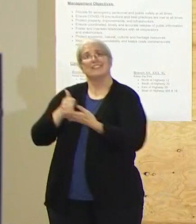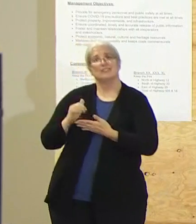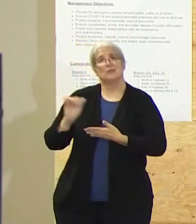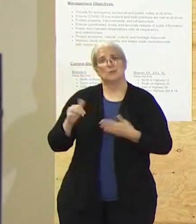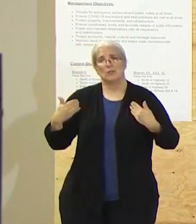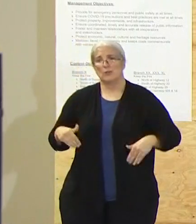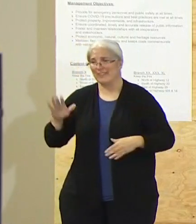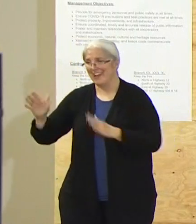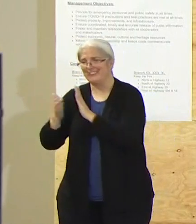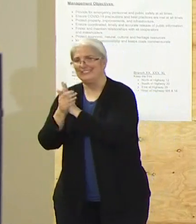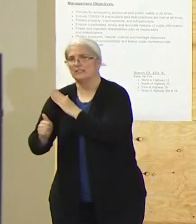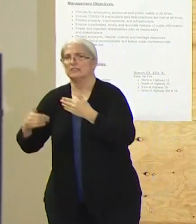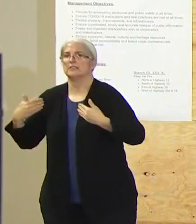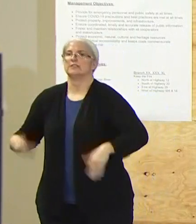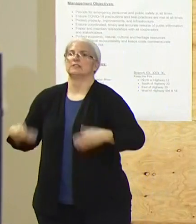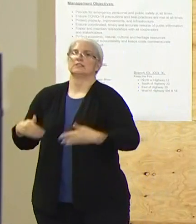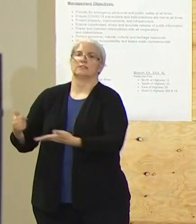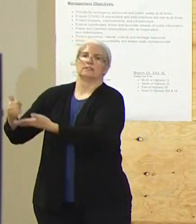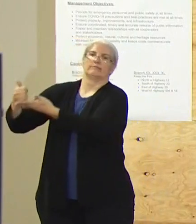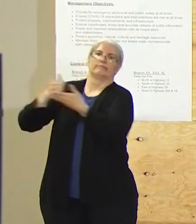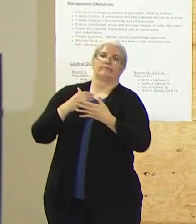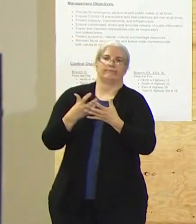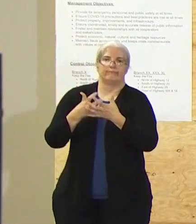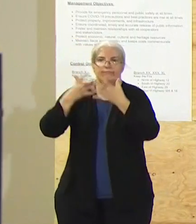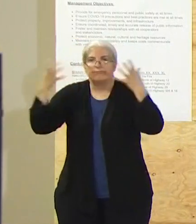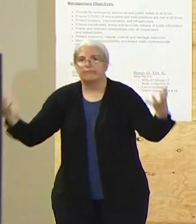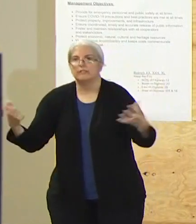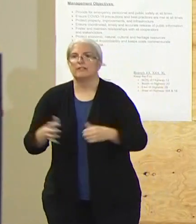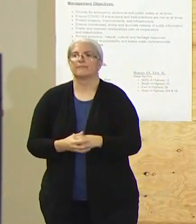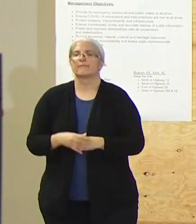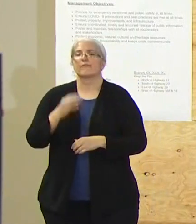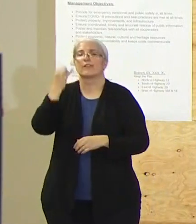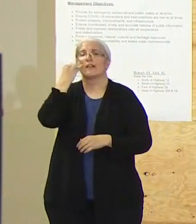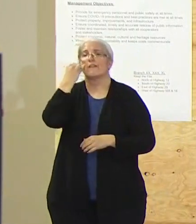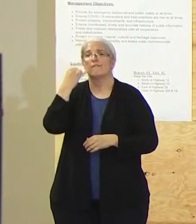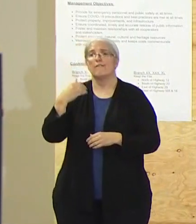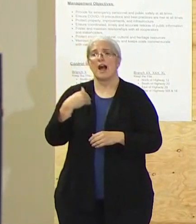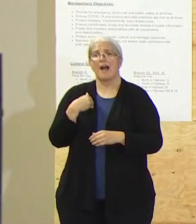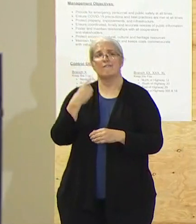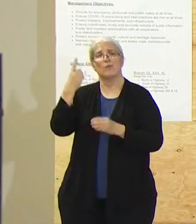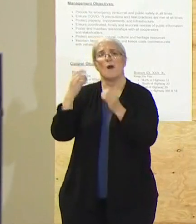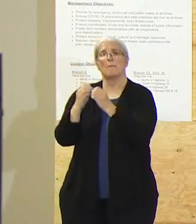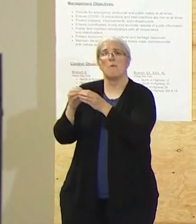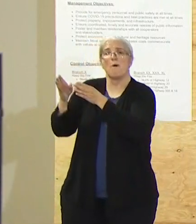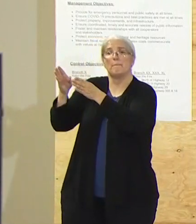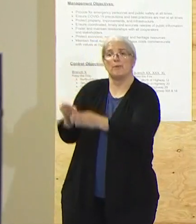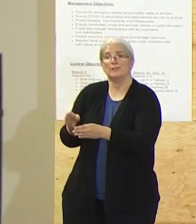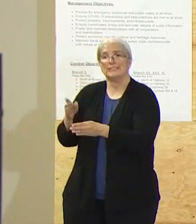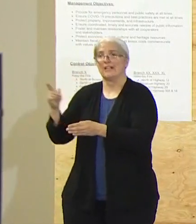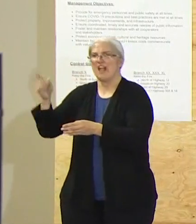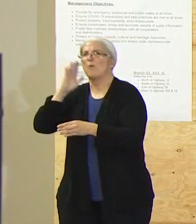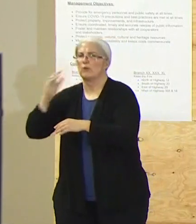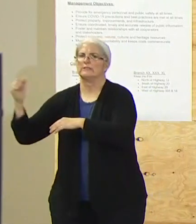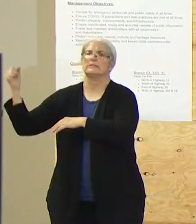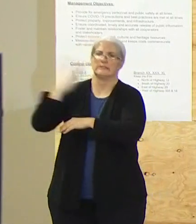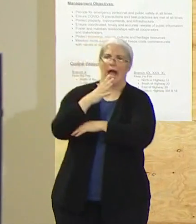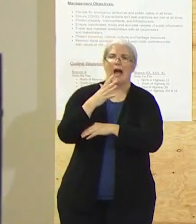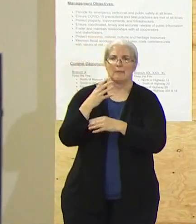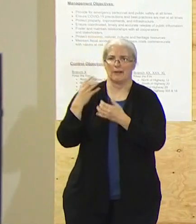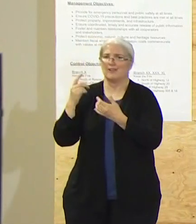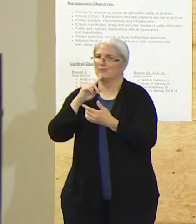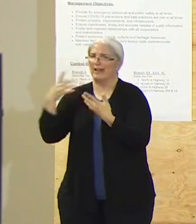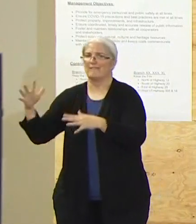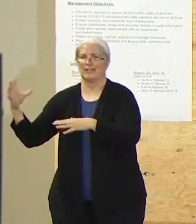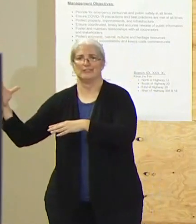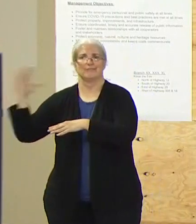I can assure you, if we have one extra person, we will prioritize sending those personnel out to the most vulnerable communities in the